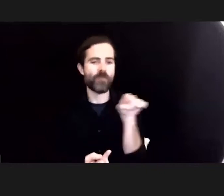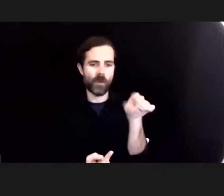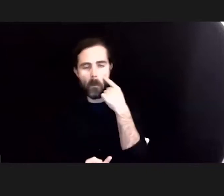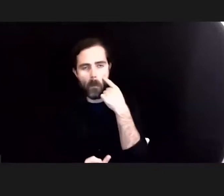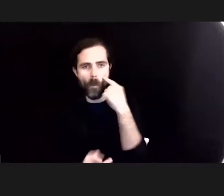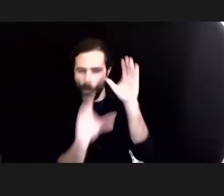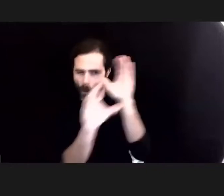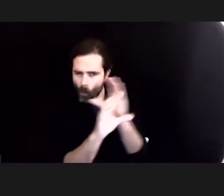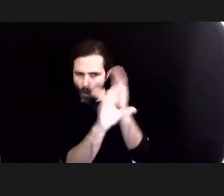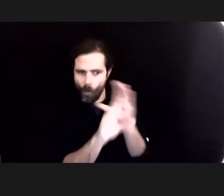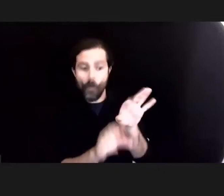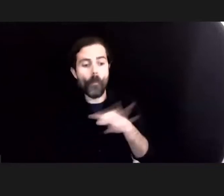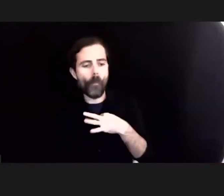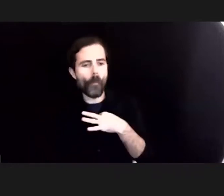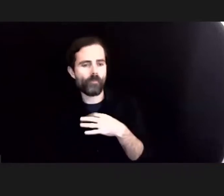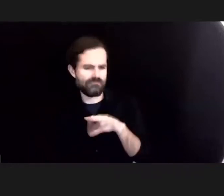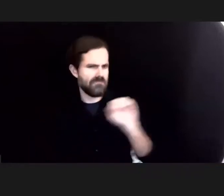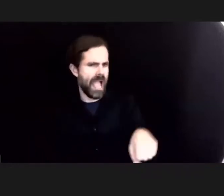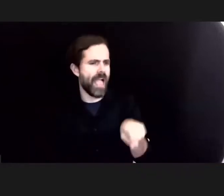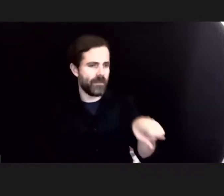project in detail.